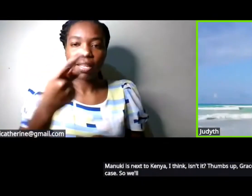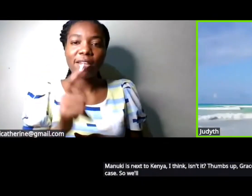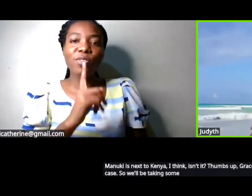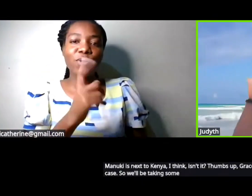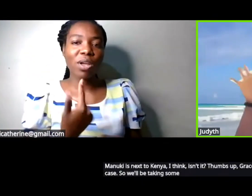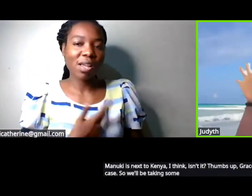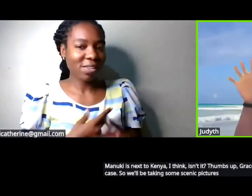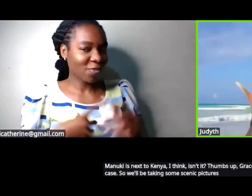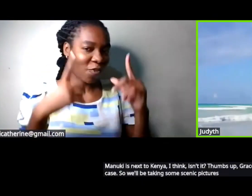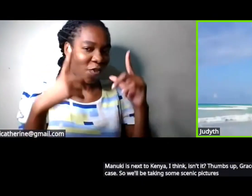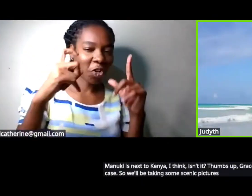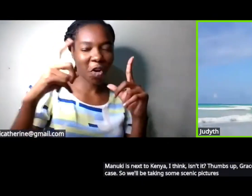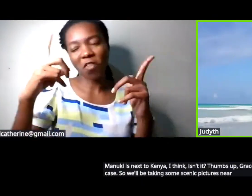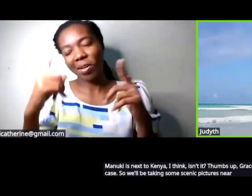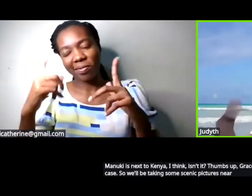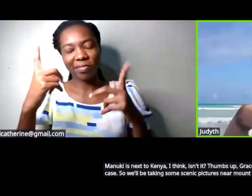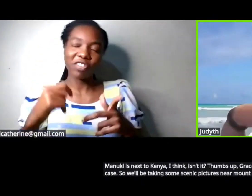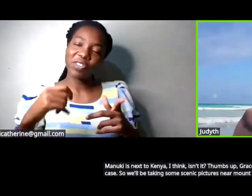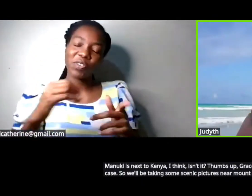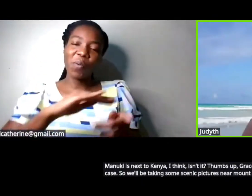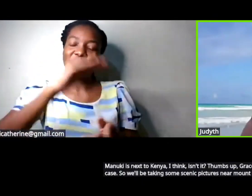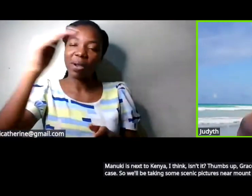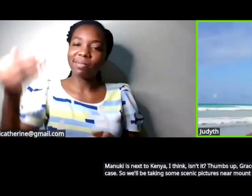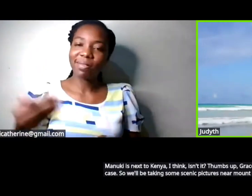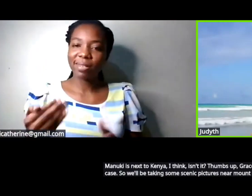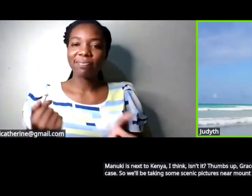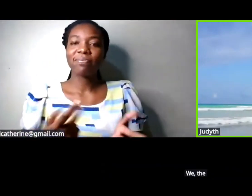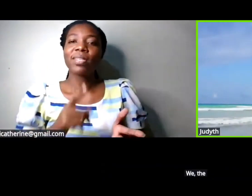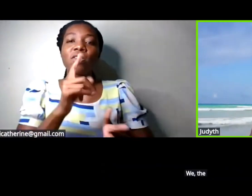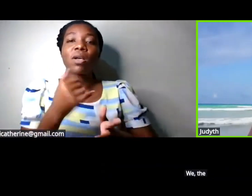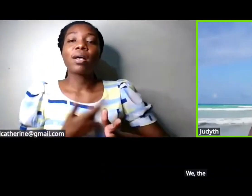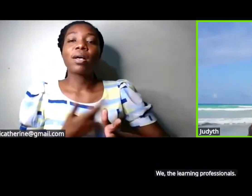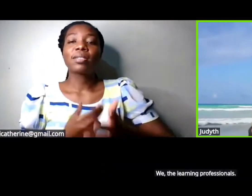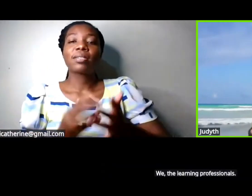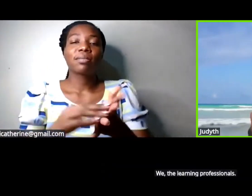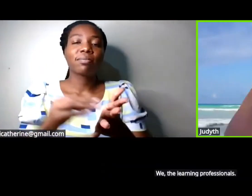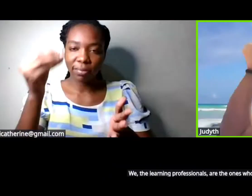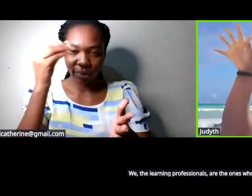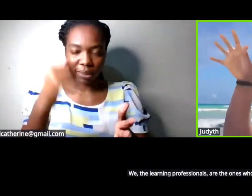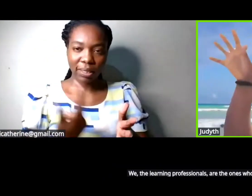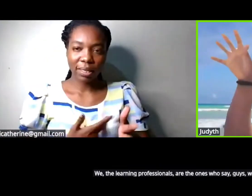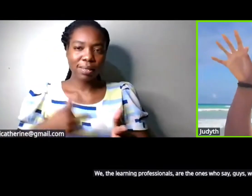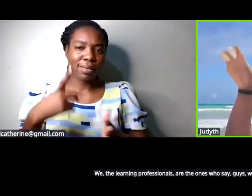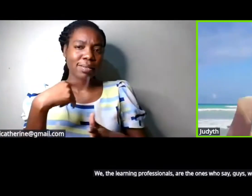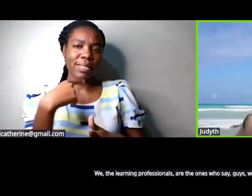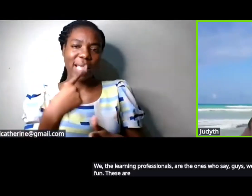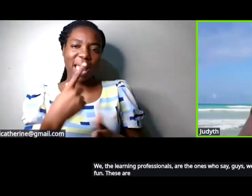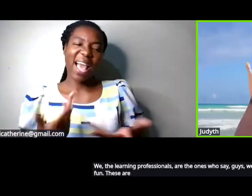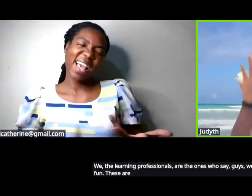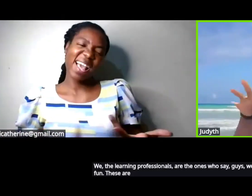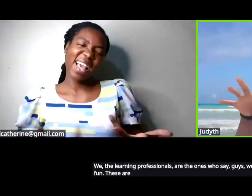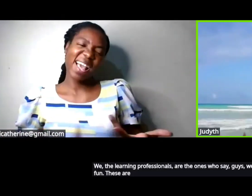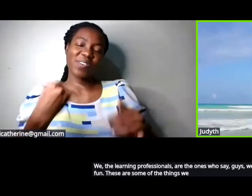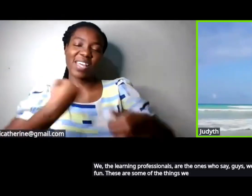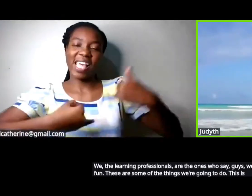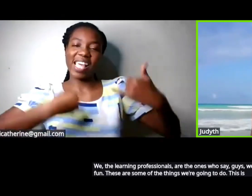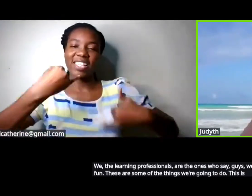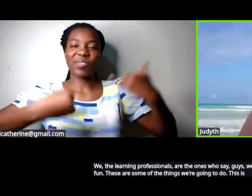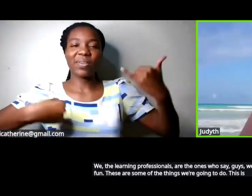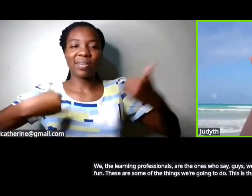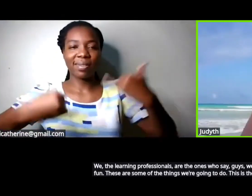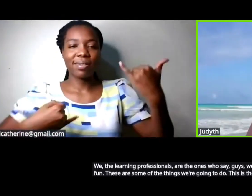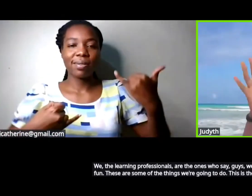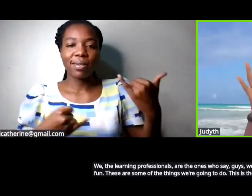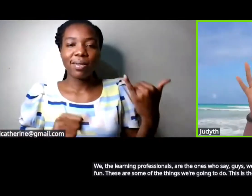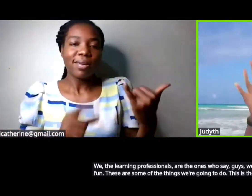pictures near Mount Kenya. We, the learning professionals, are the ones who say, guys, we're going to have fun. So these are some of the things we're going to do. This is the itinerary. So have